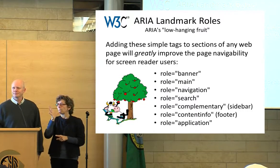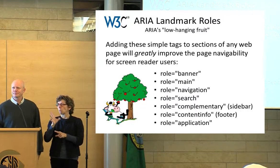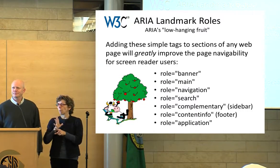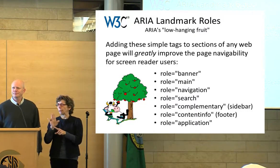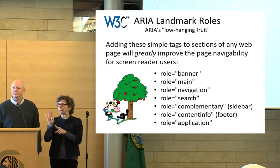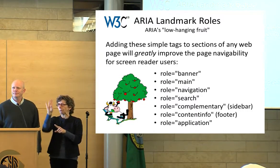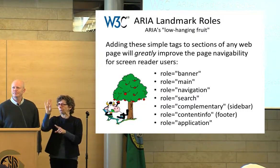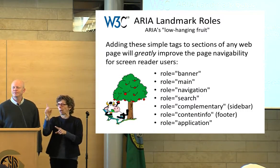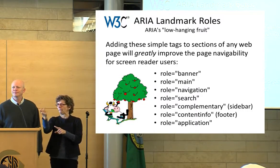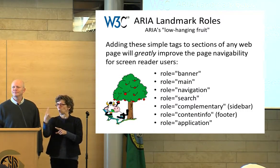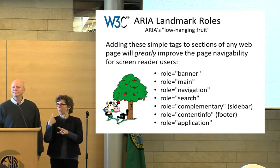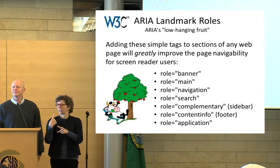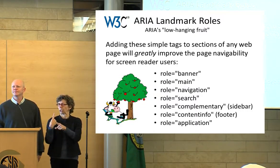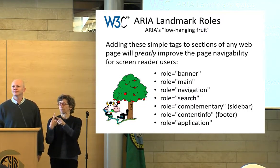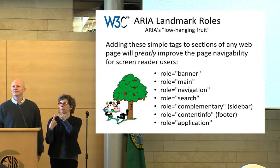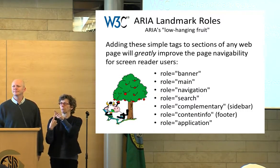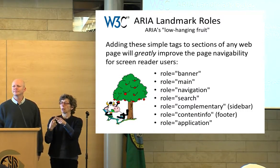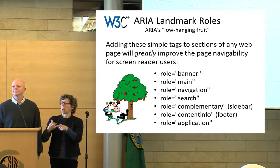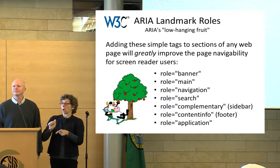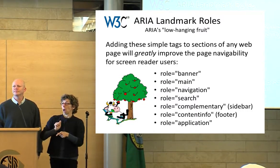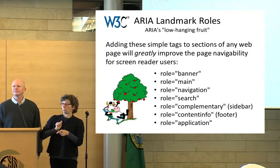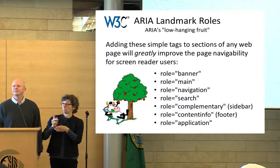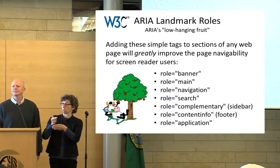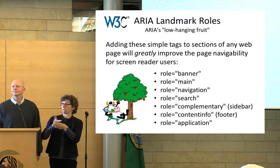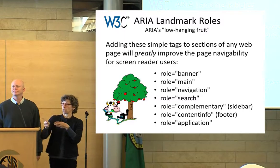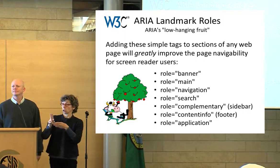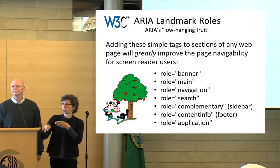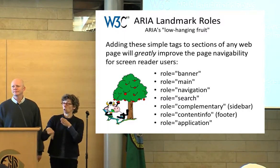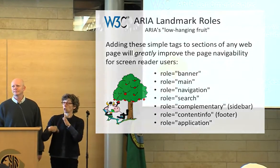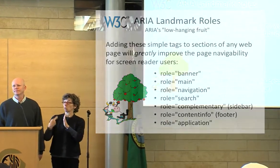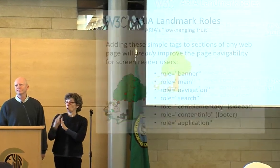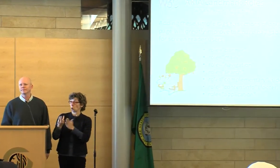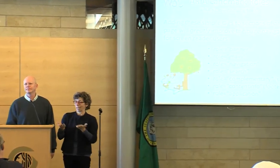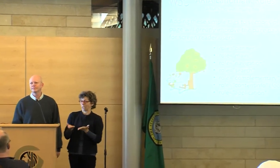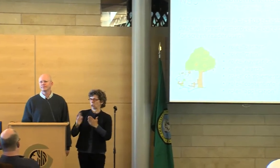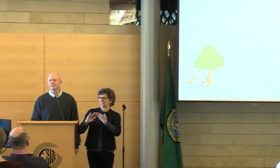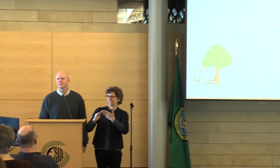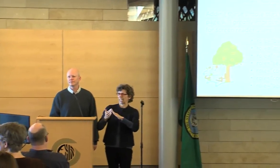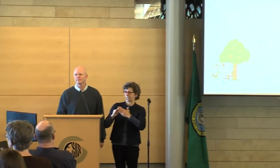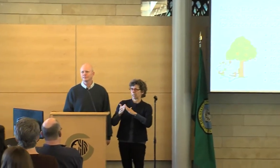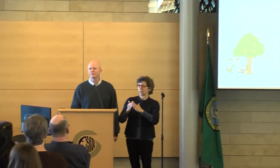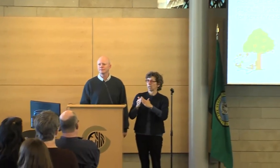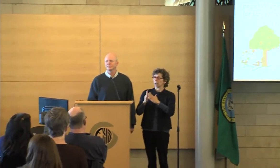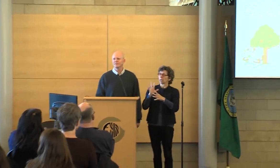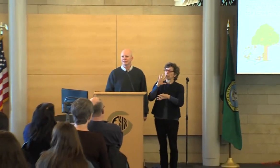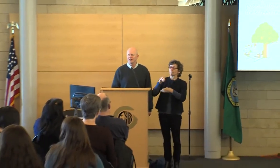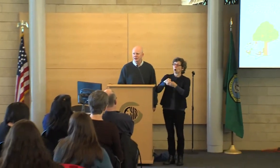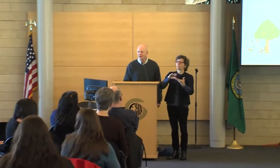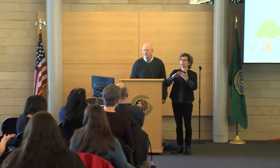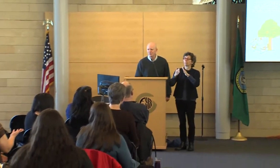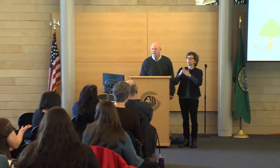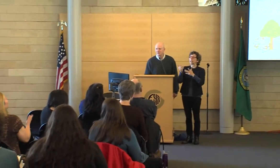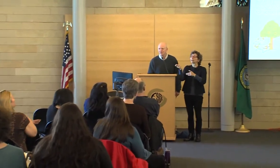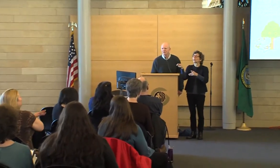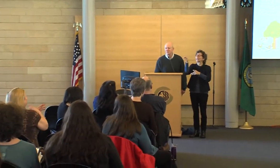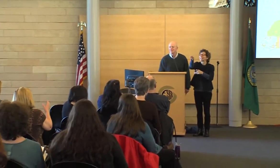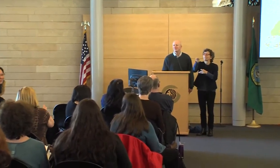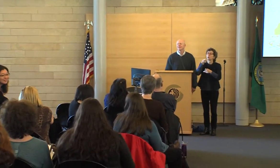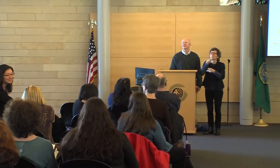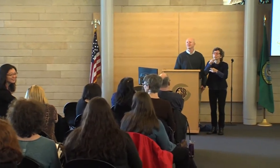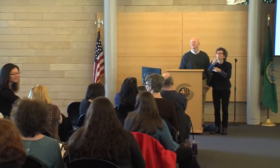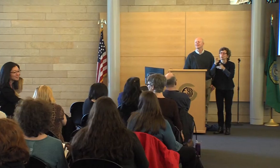the page is. So it really makes a big difference in just helping users to understand how the page is organized and structured, and a very, very